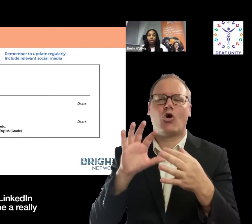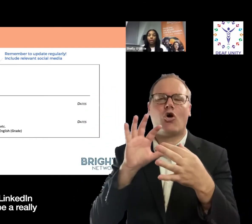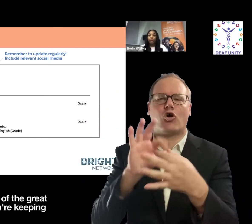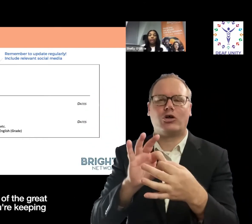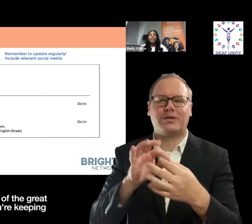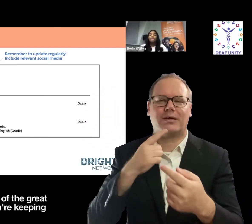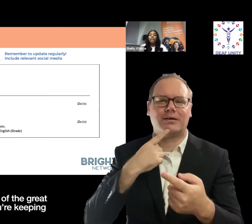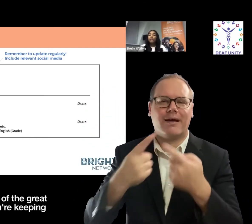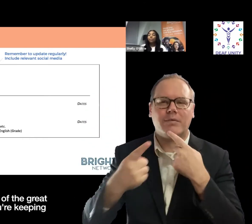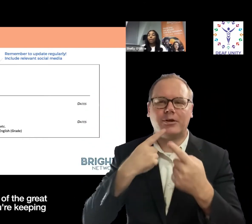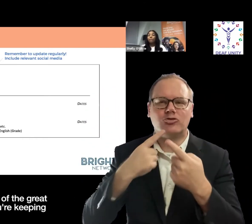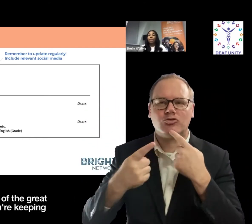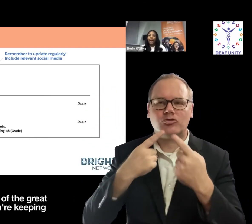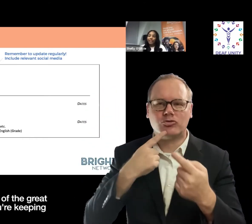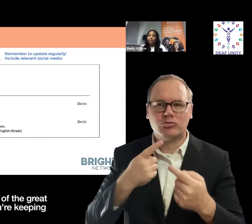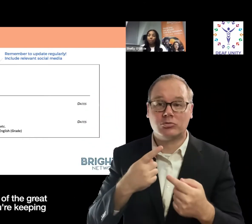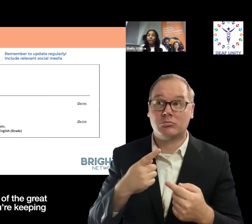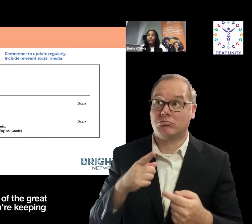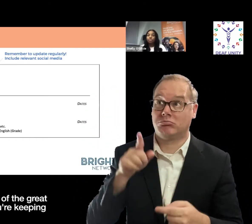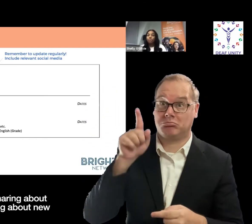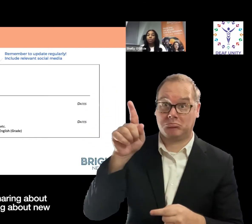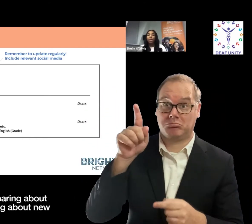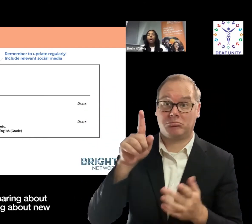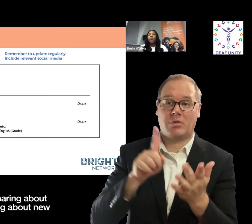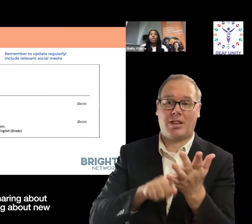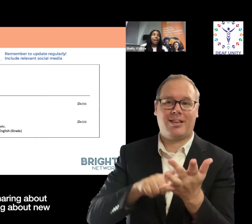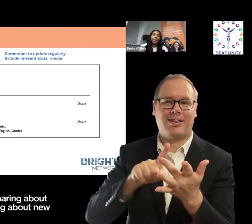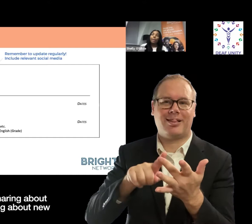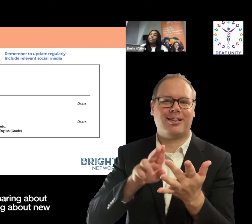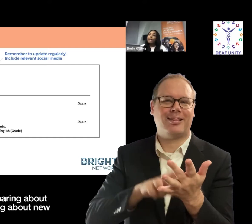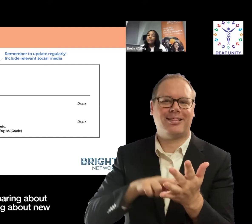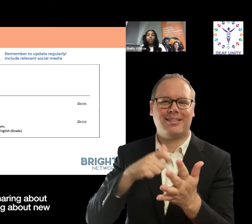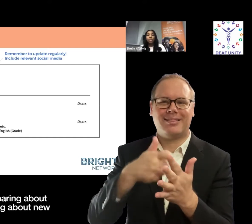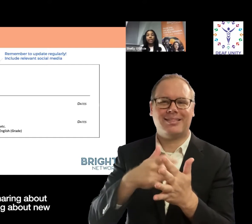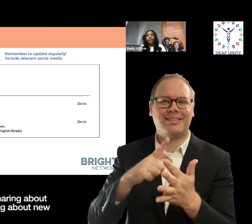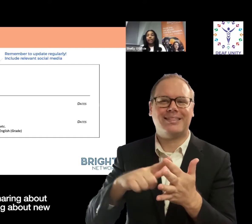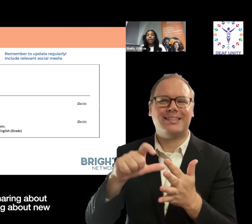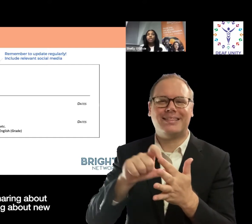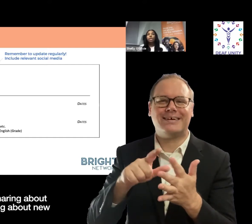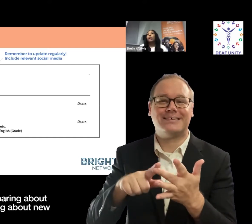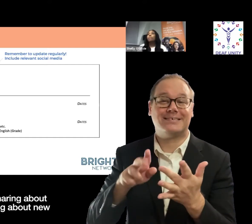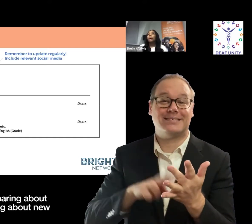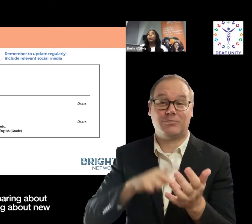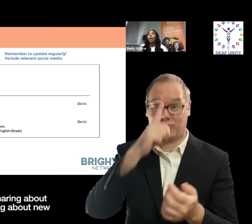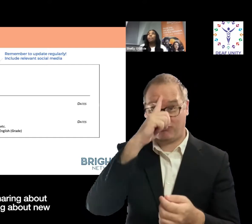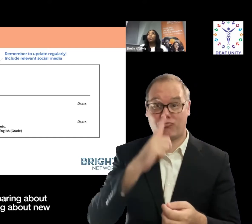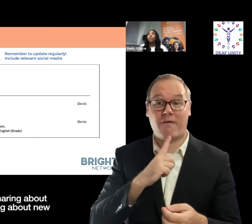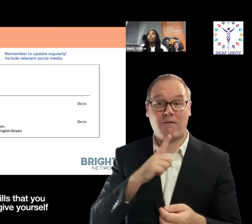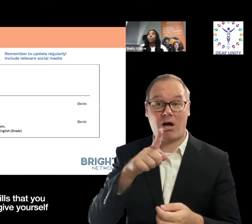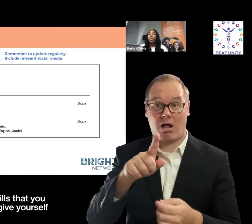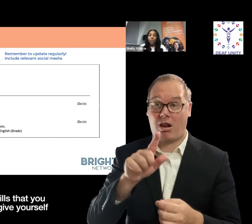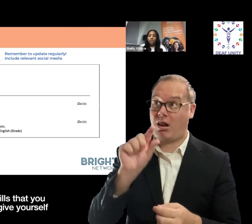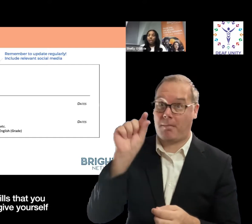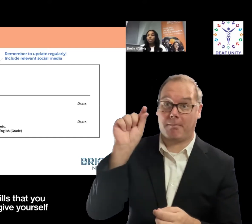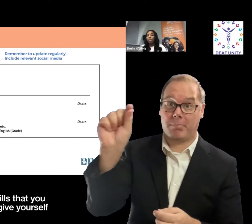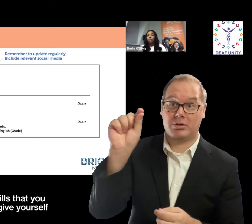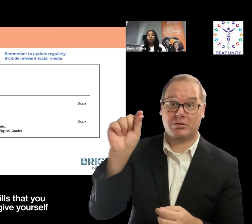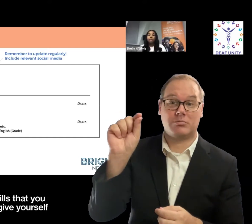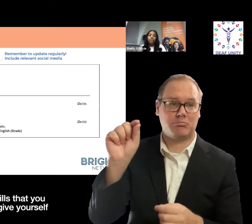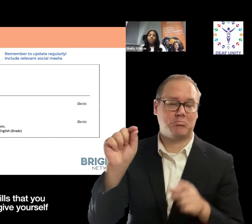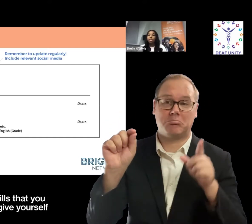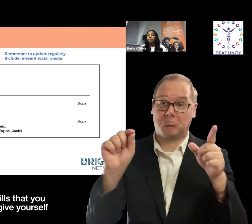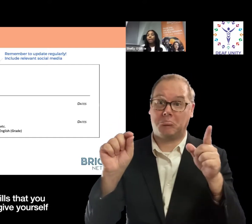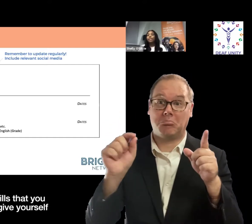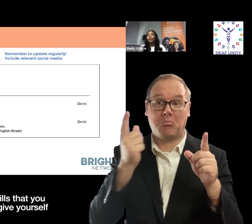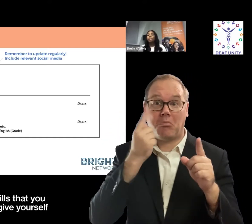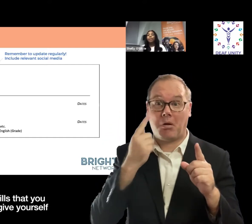stuff you're doing, especially if you're keeping active with your LinkedIn profile, sharing about events that you're attending, sharing about new courses that you've been on or